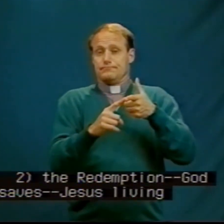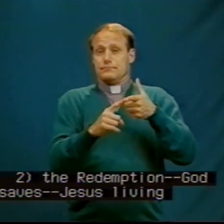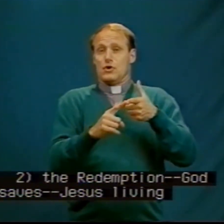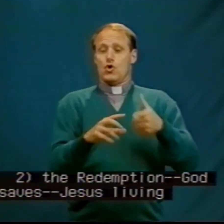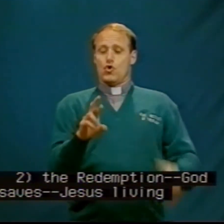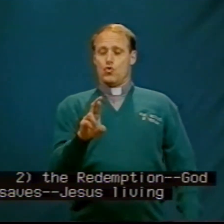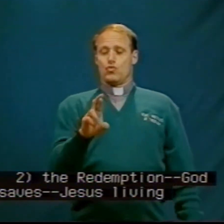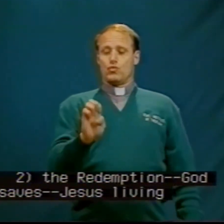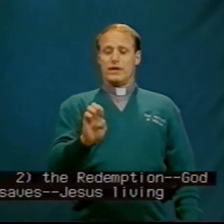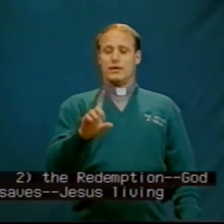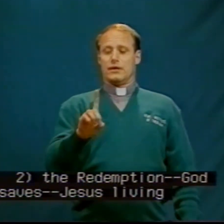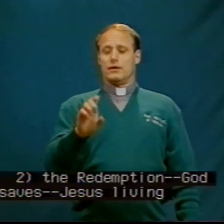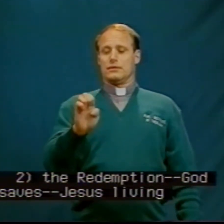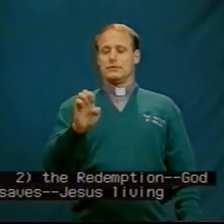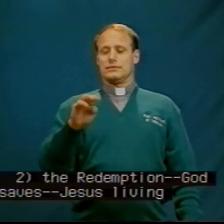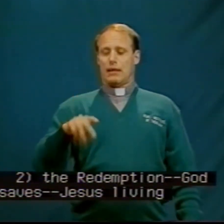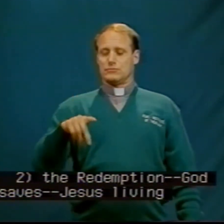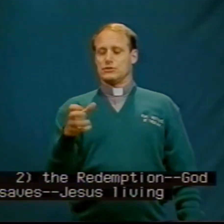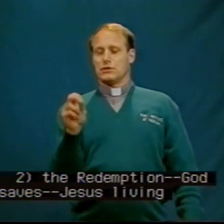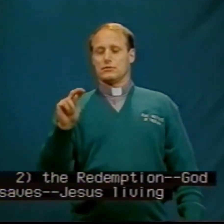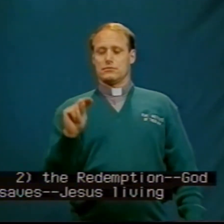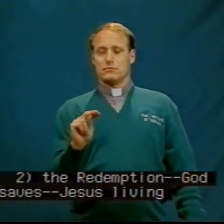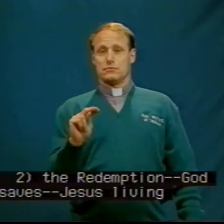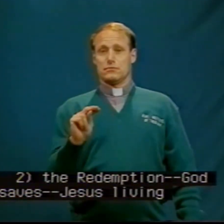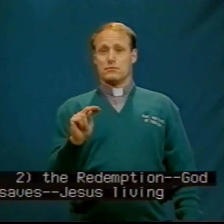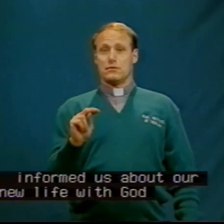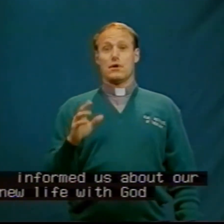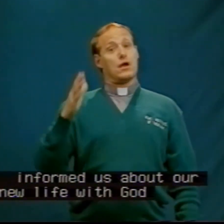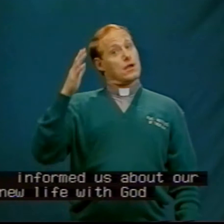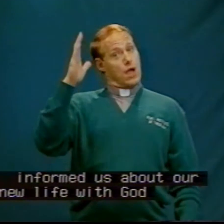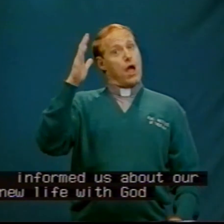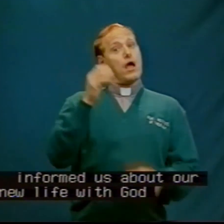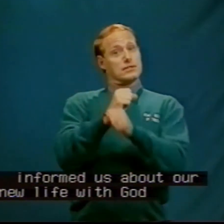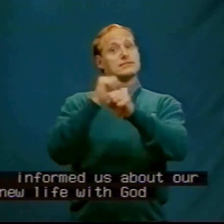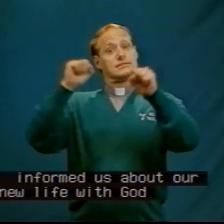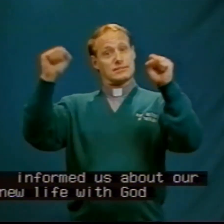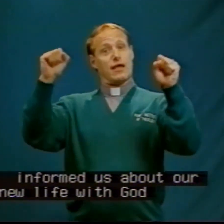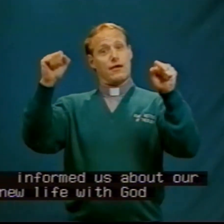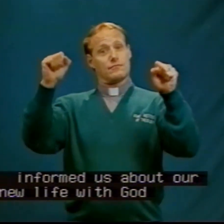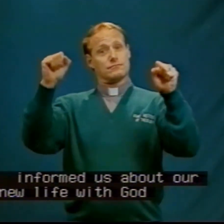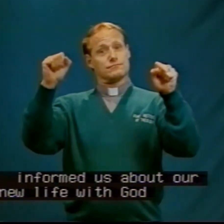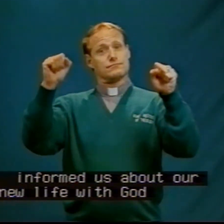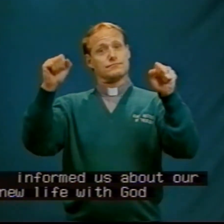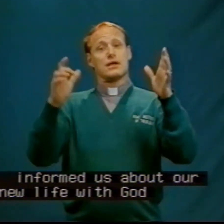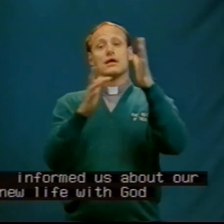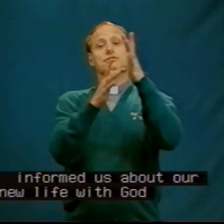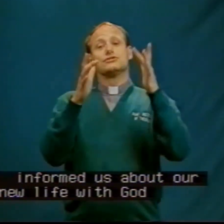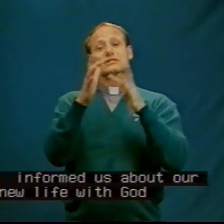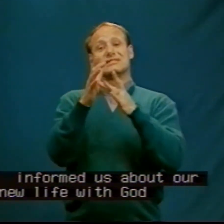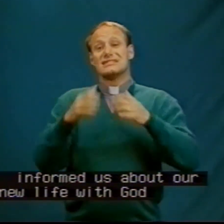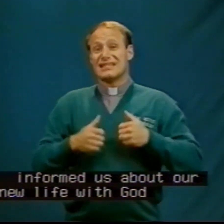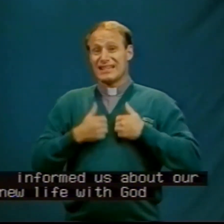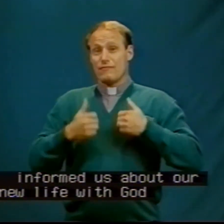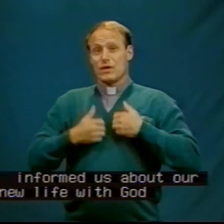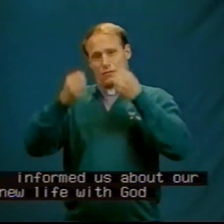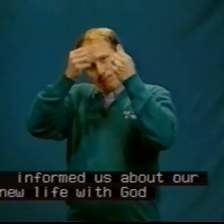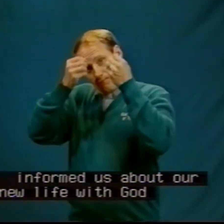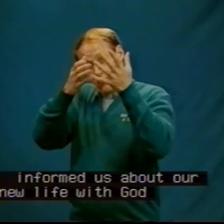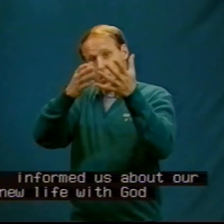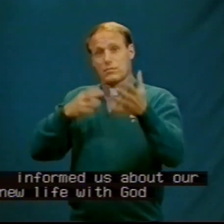Second, the Redemption God saves Jesus living informed us about new life with God.